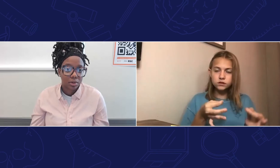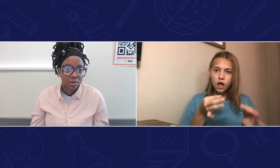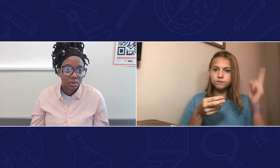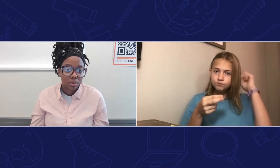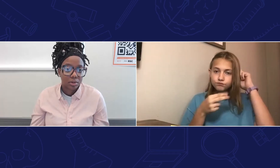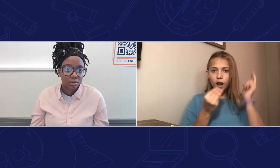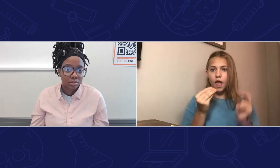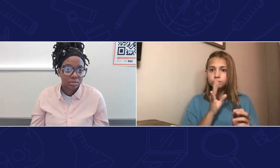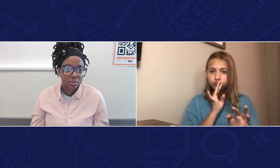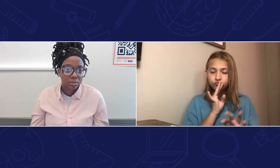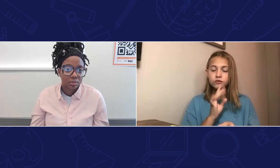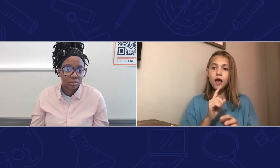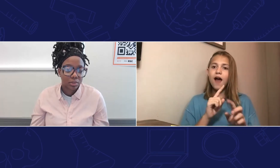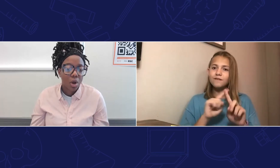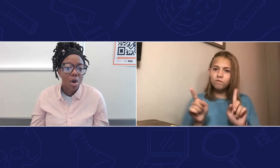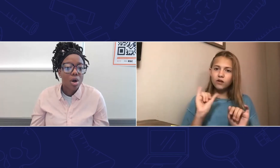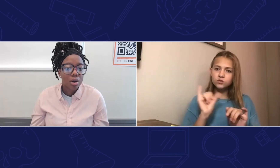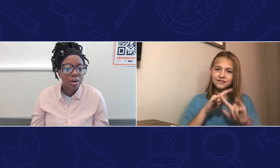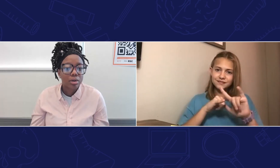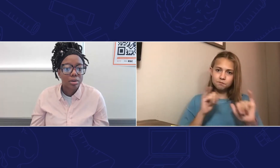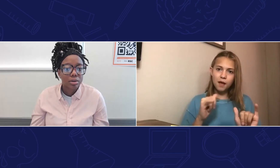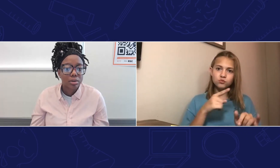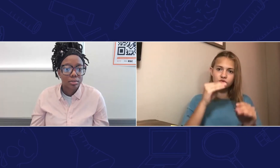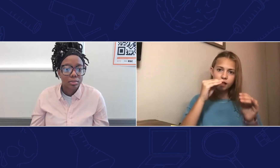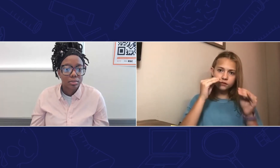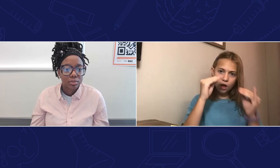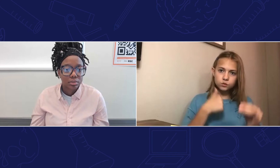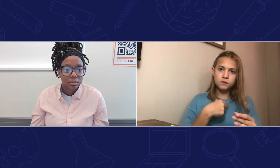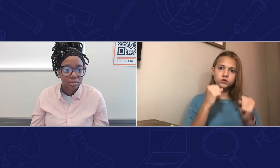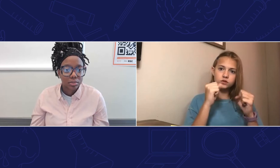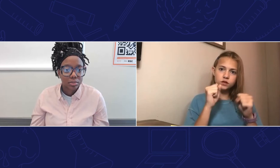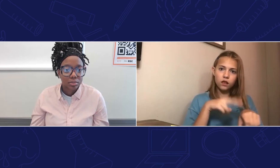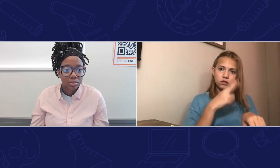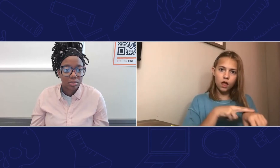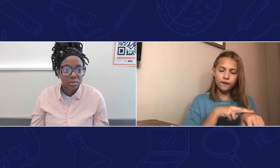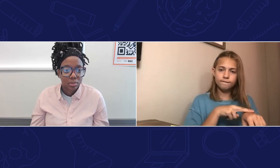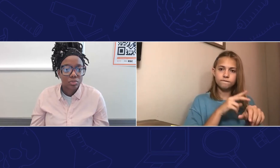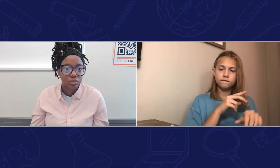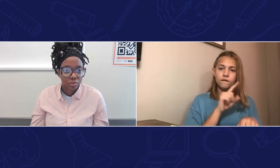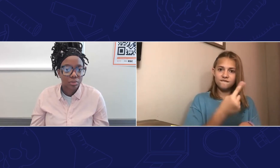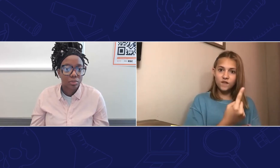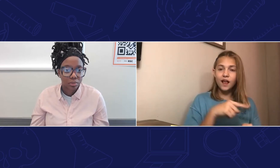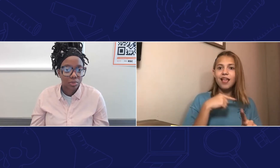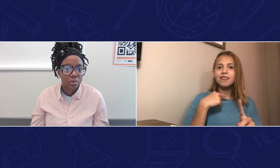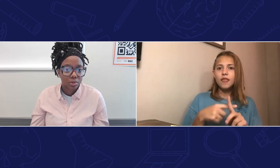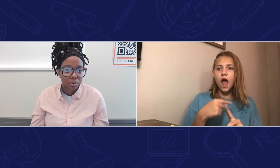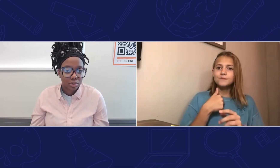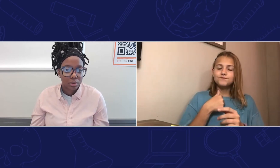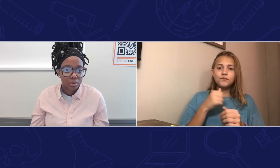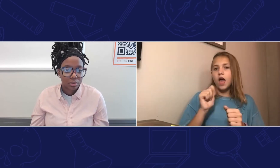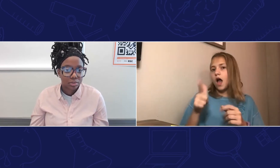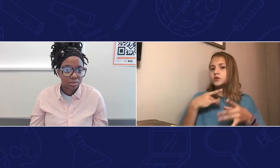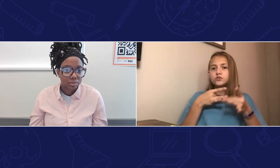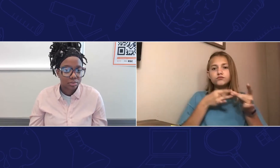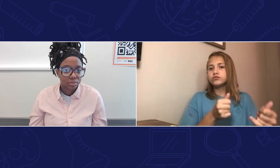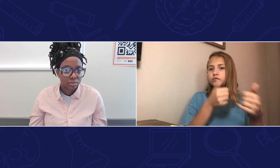Because for me, my mom decided to implant me and teach me speech. But at the same time, she taught me to sign as